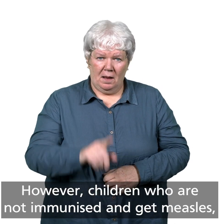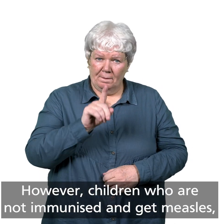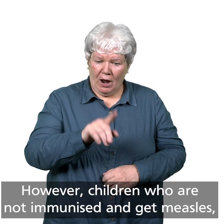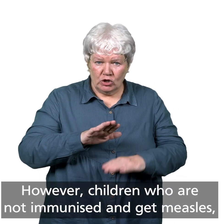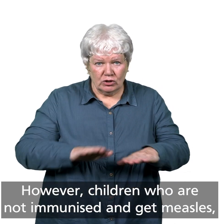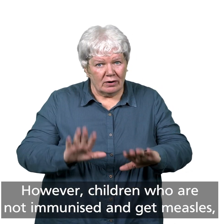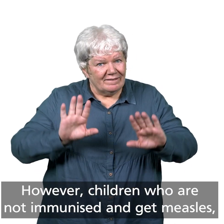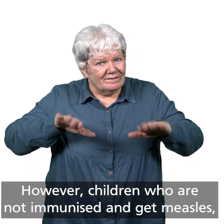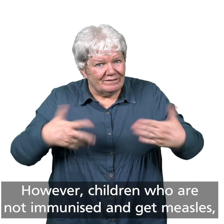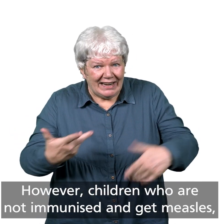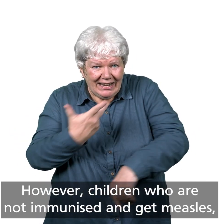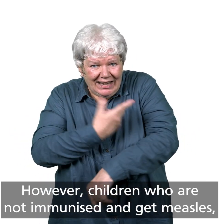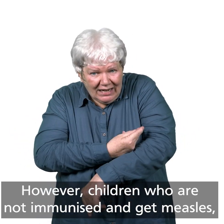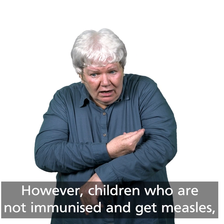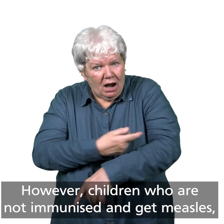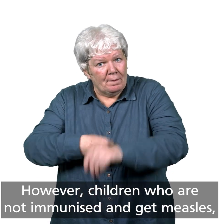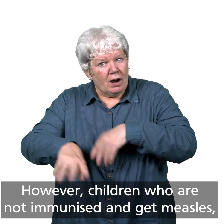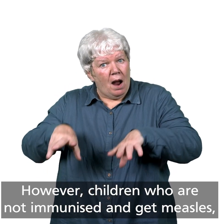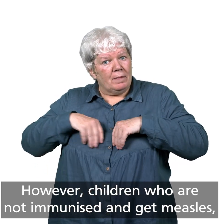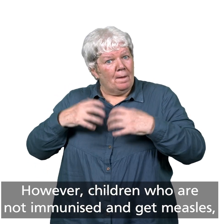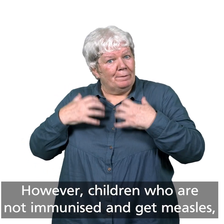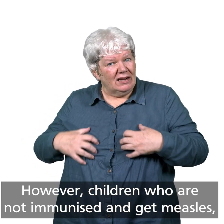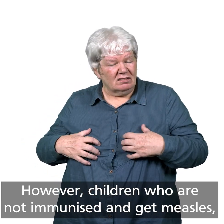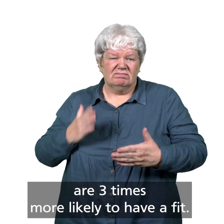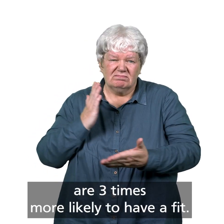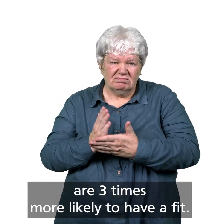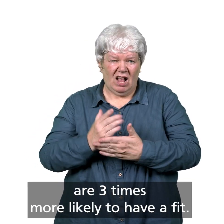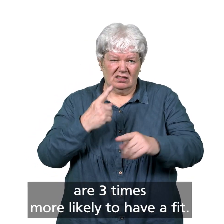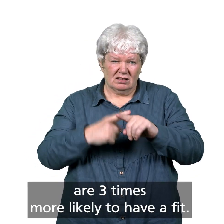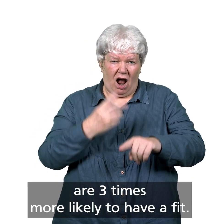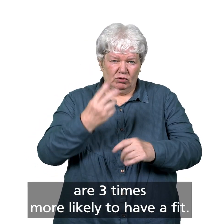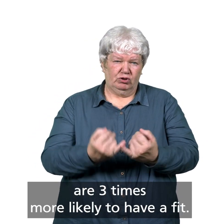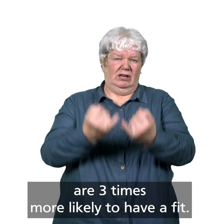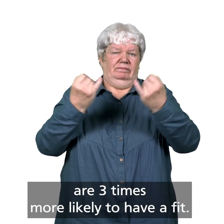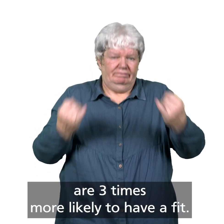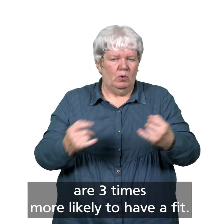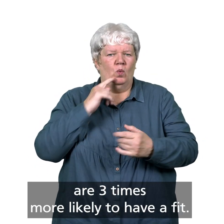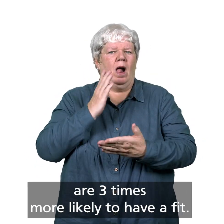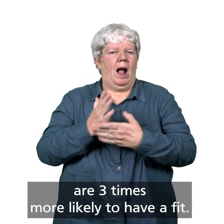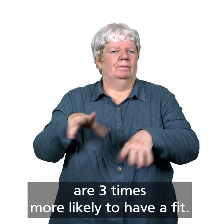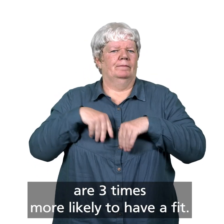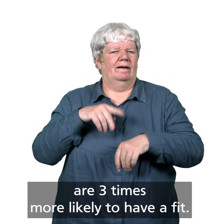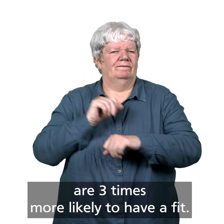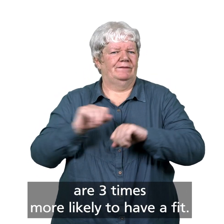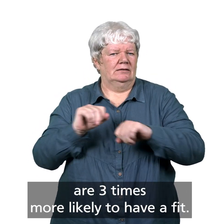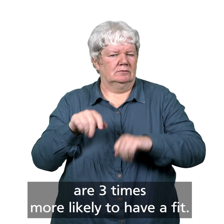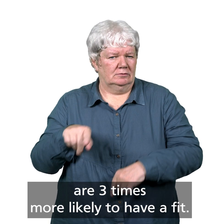However, children who are not immunised and get measles are 3 times more likely to have a fit.